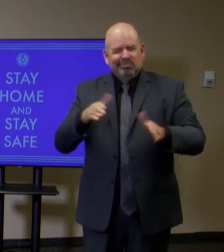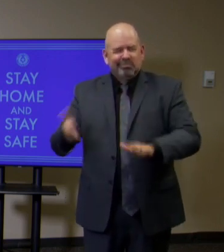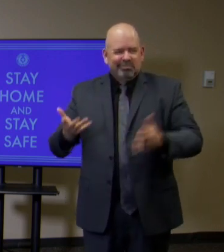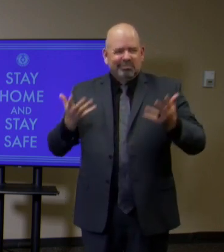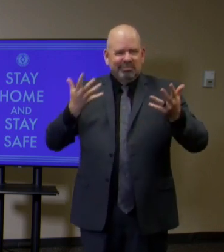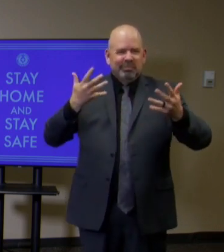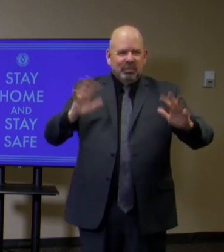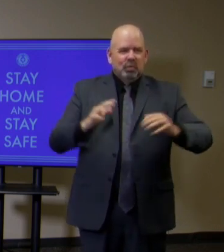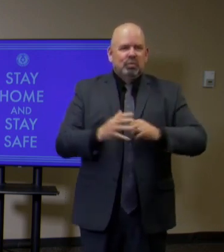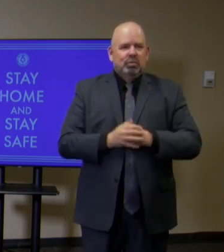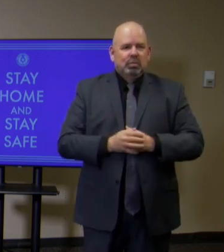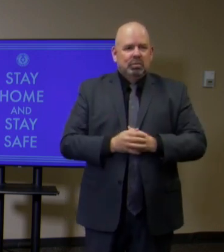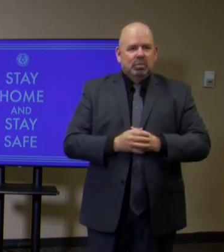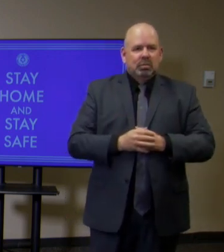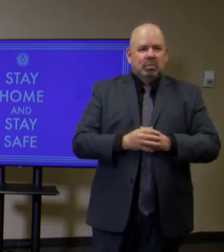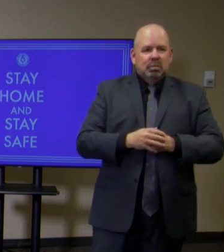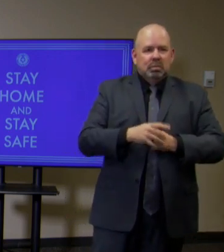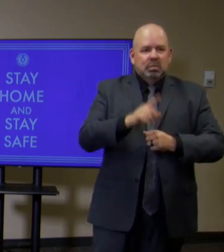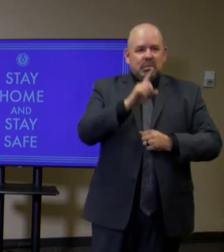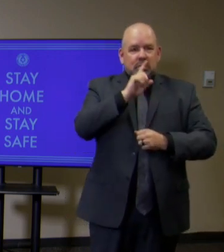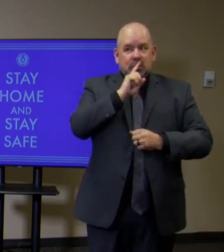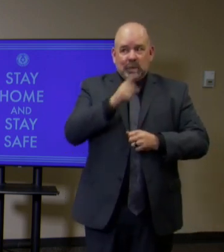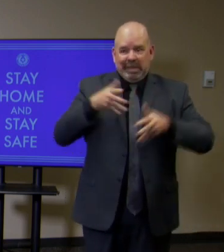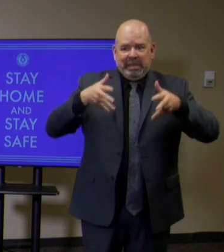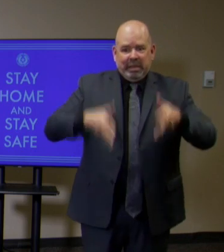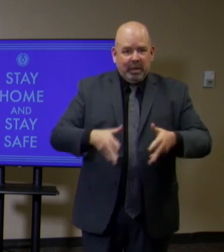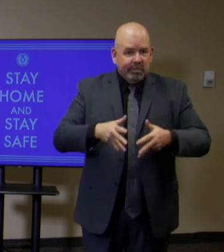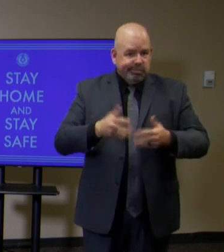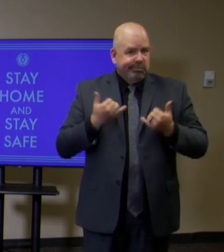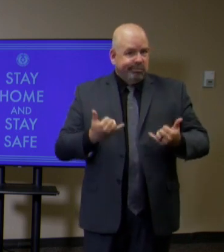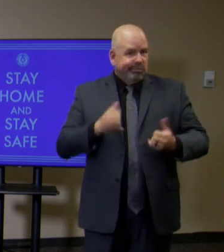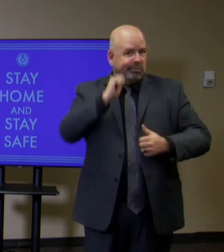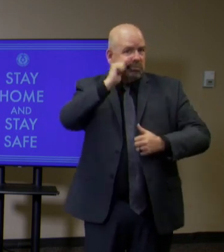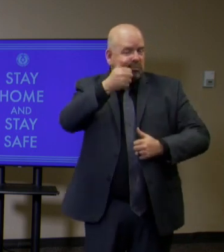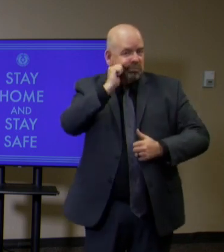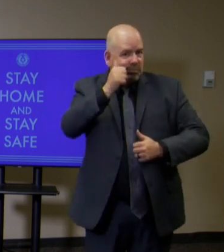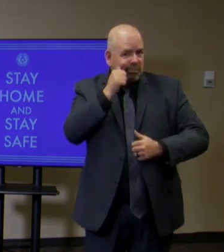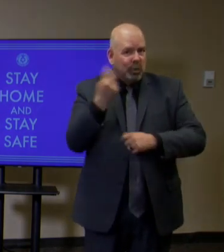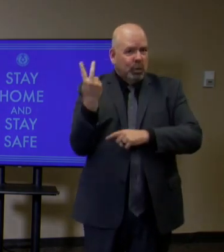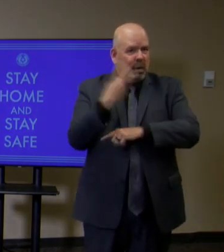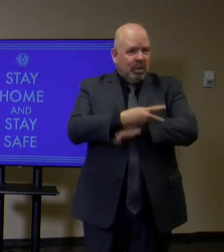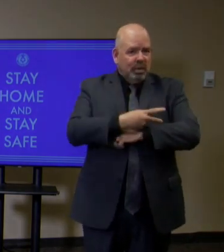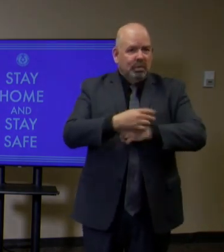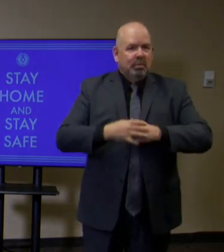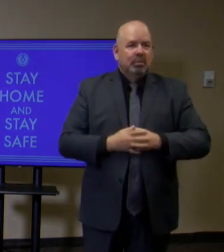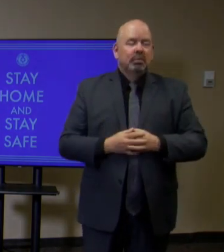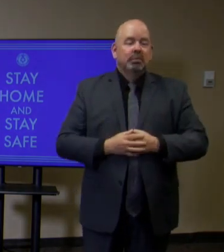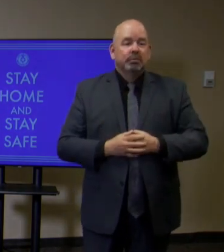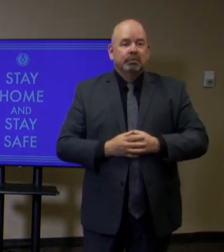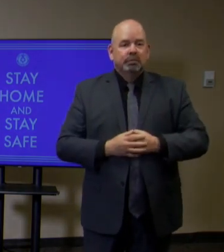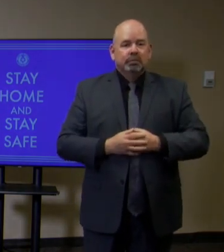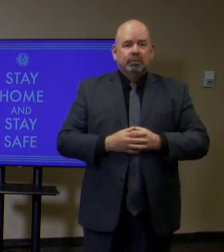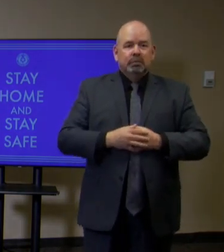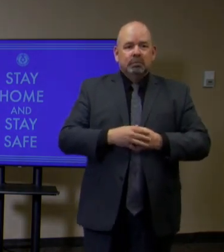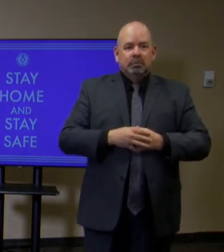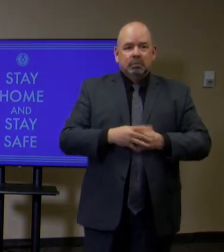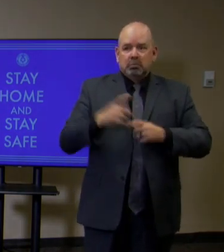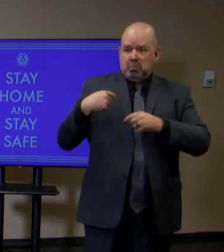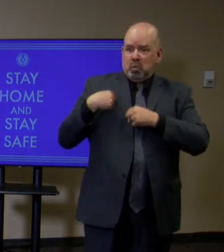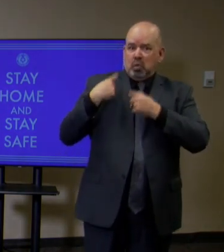If we have 5 or fewer deaths, this will be the lowest week for deaths